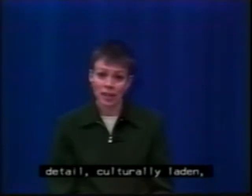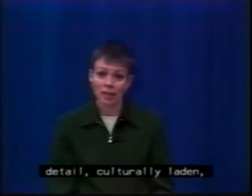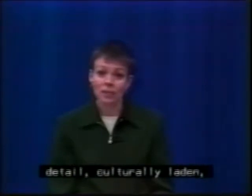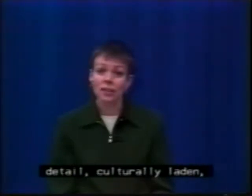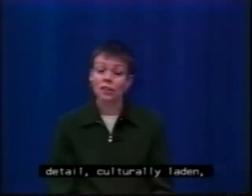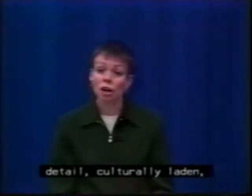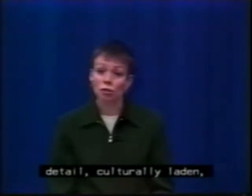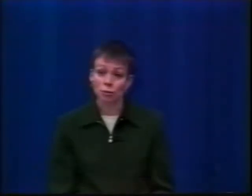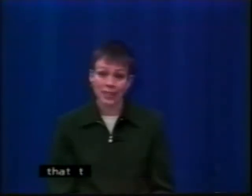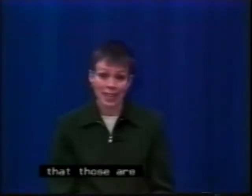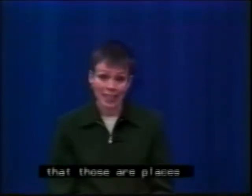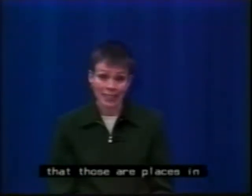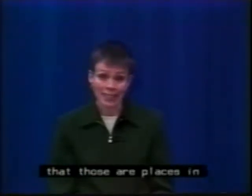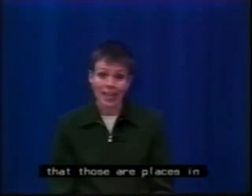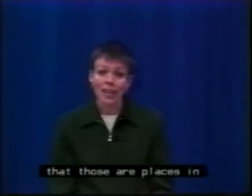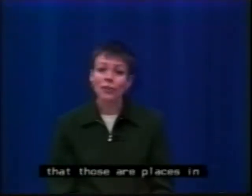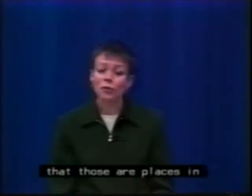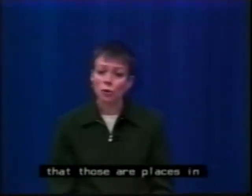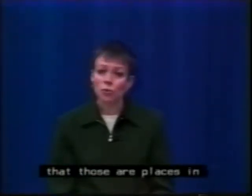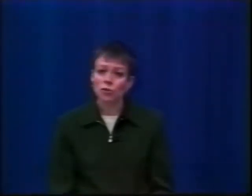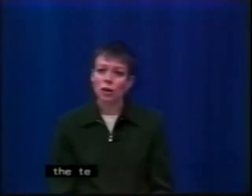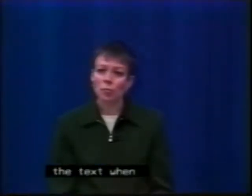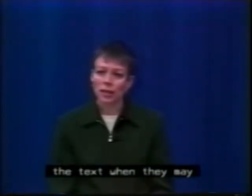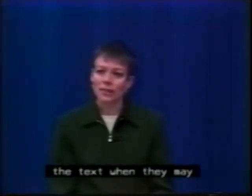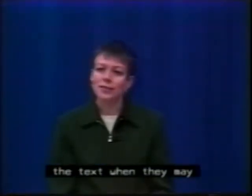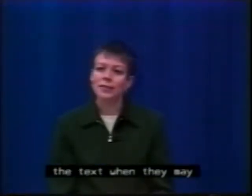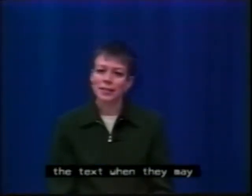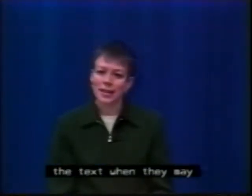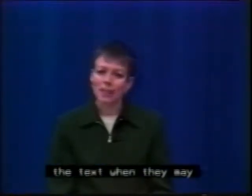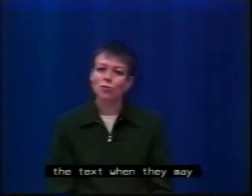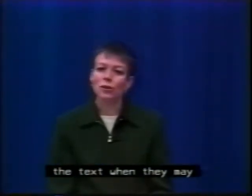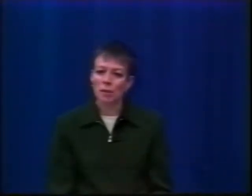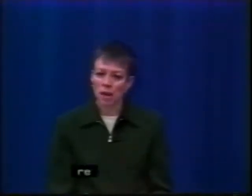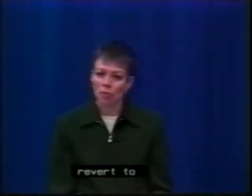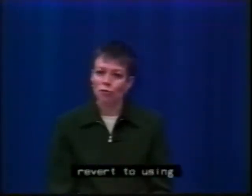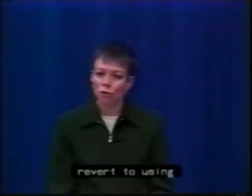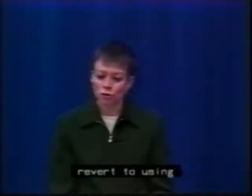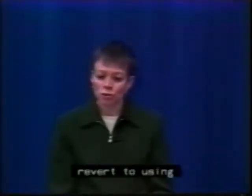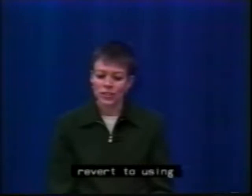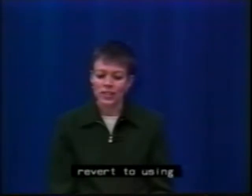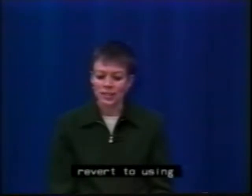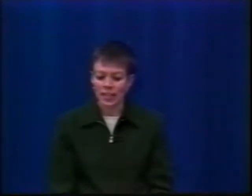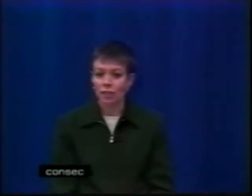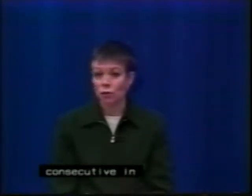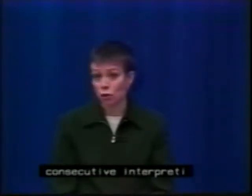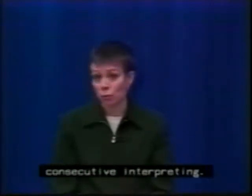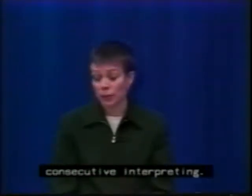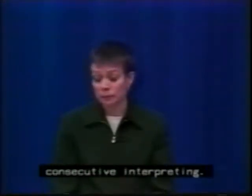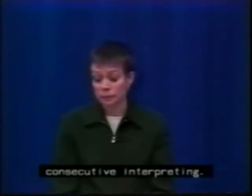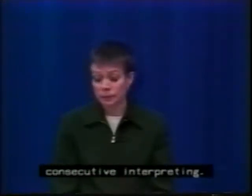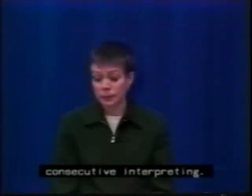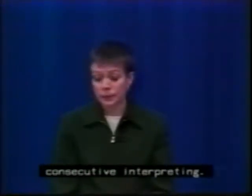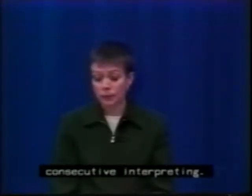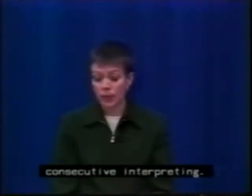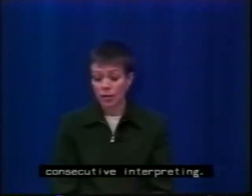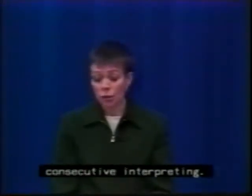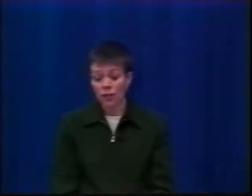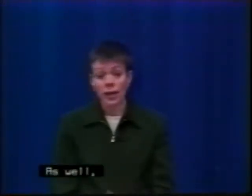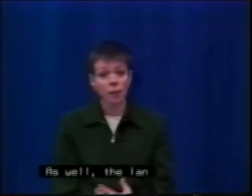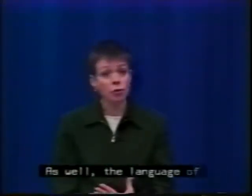detail, culturally laden, that those are places in the text where they may revert to using consecutive interpreting. As well, the language